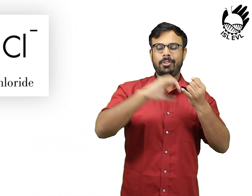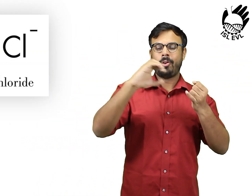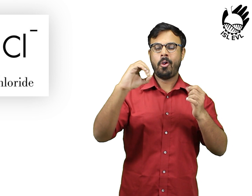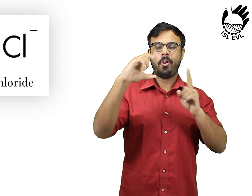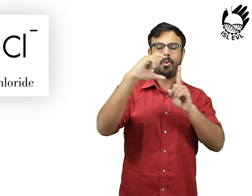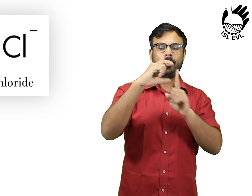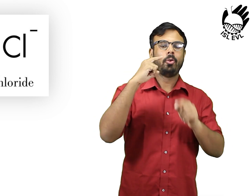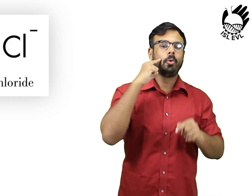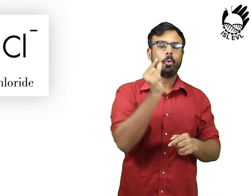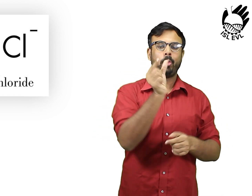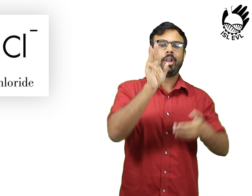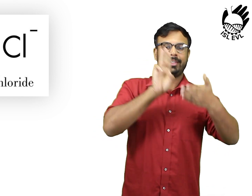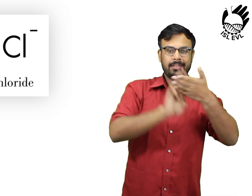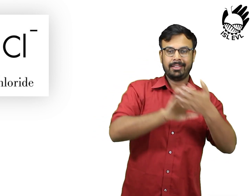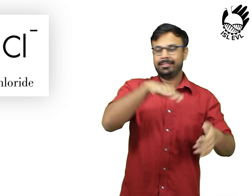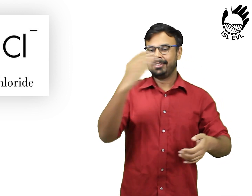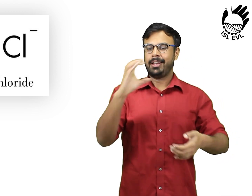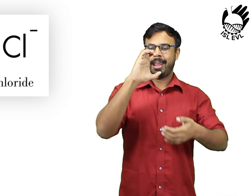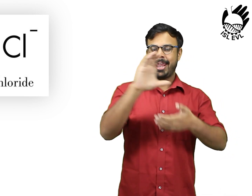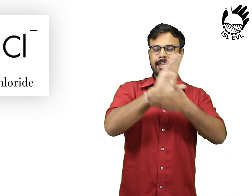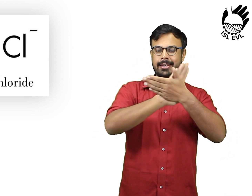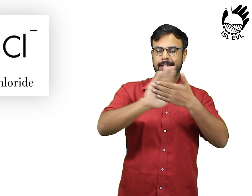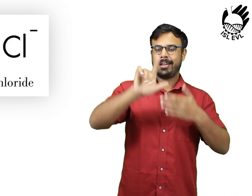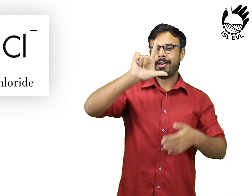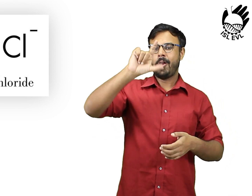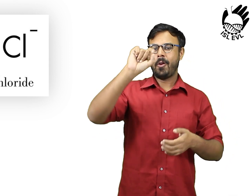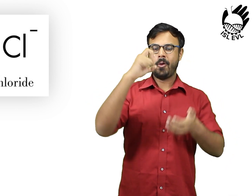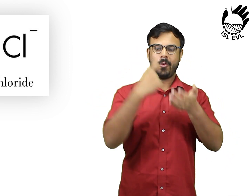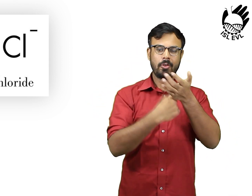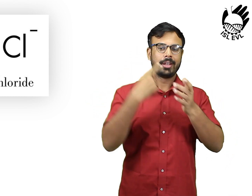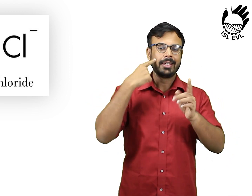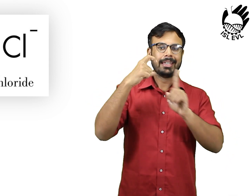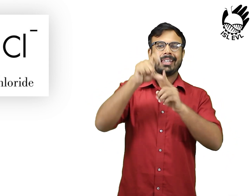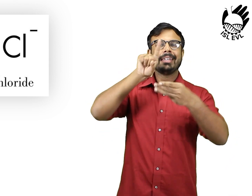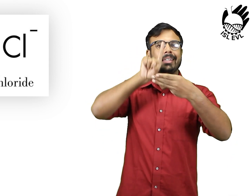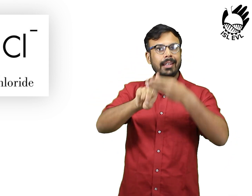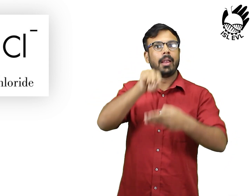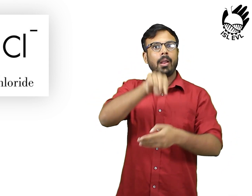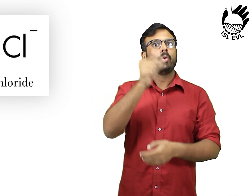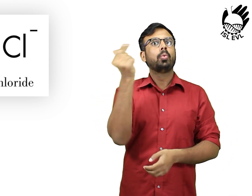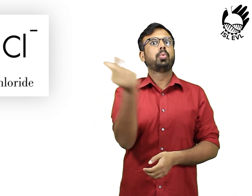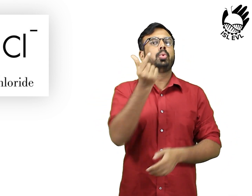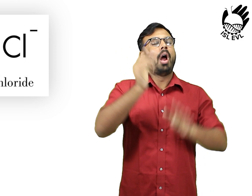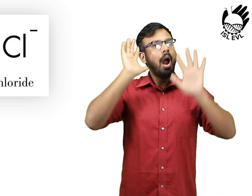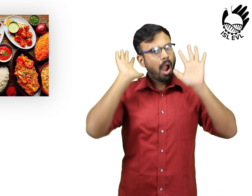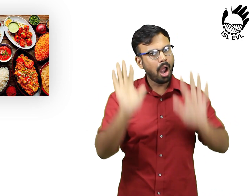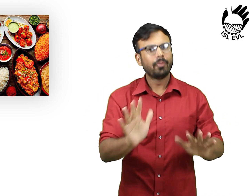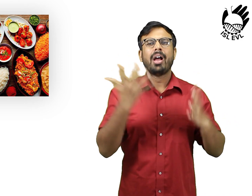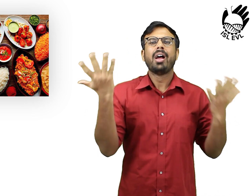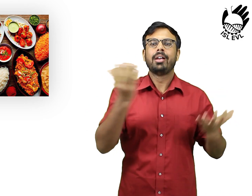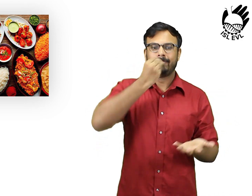about are sodium chloride, which is used to flavor foods.